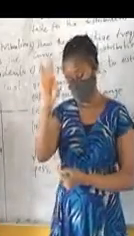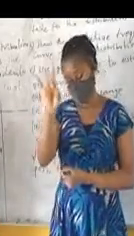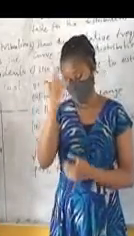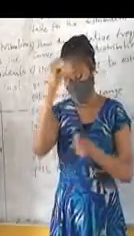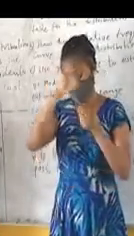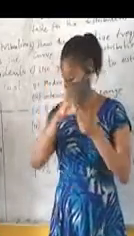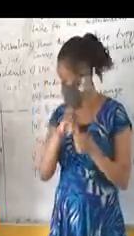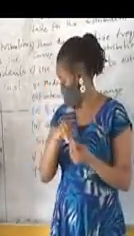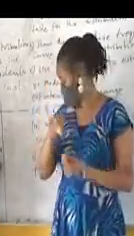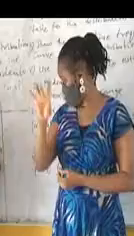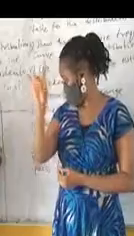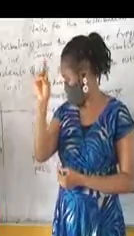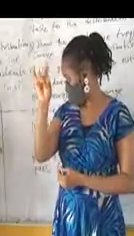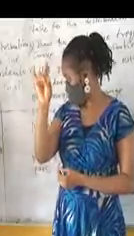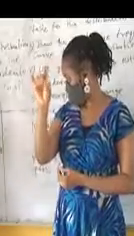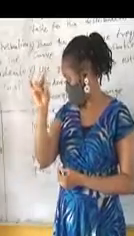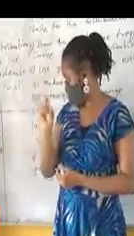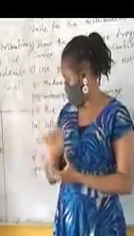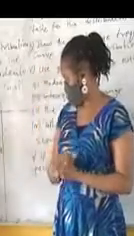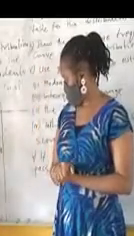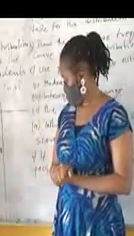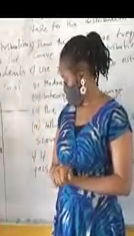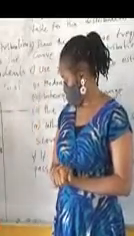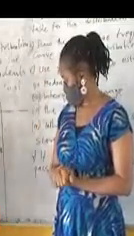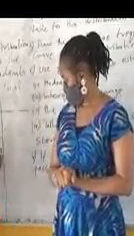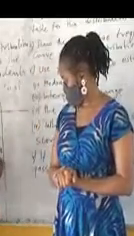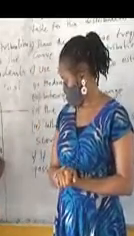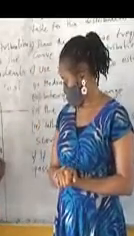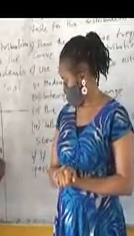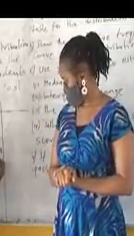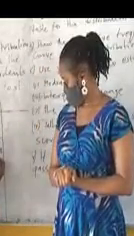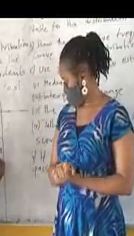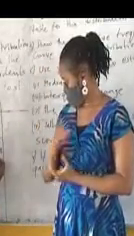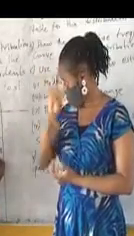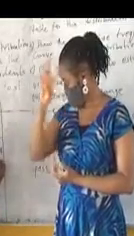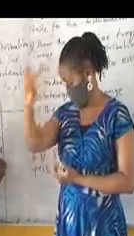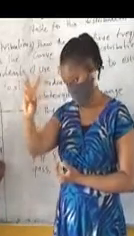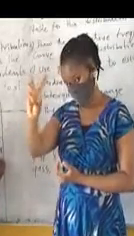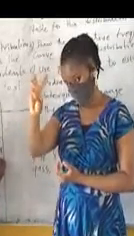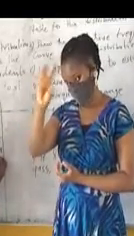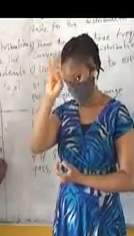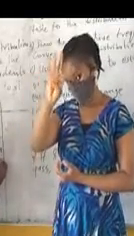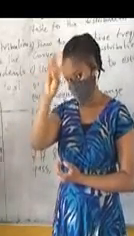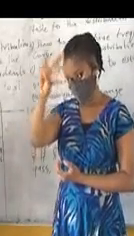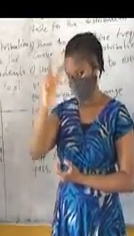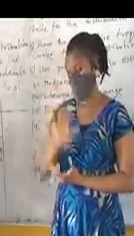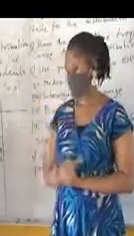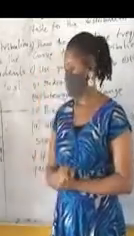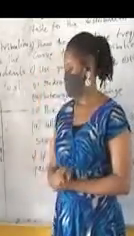plus 18, and that will give you 46.